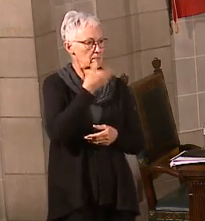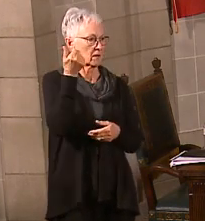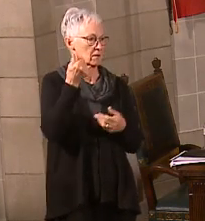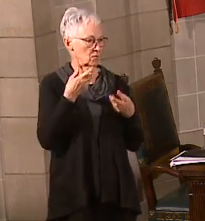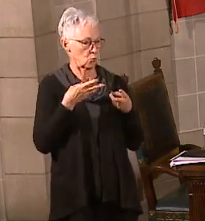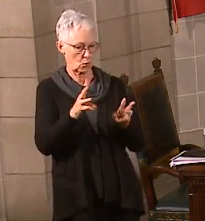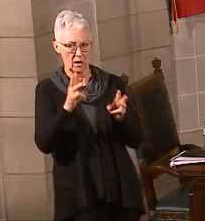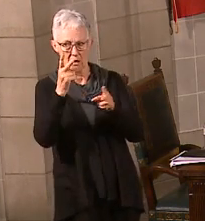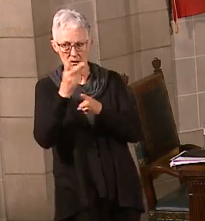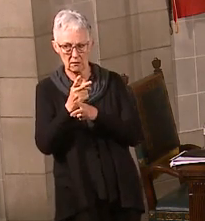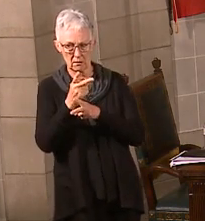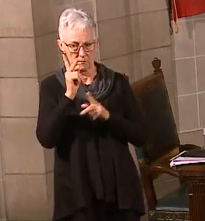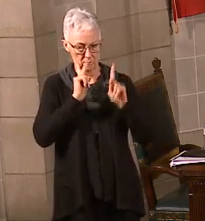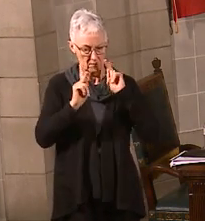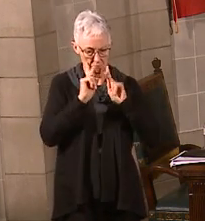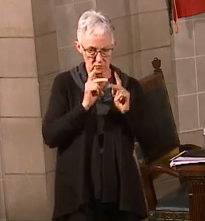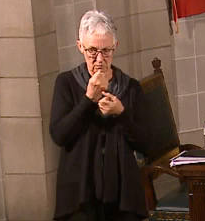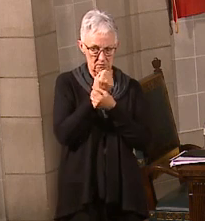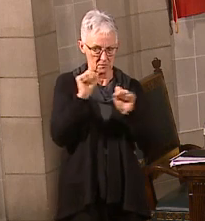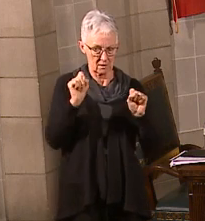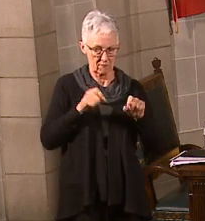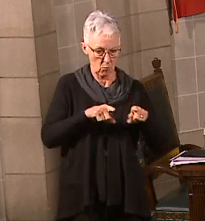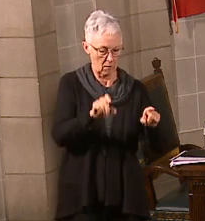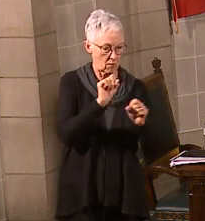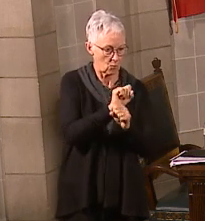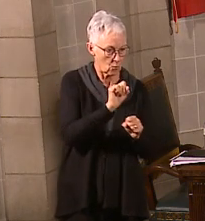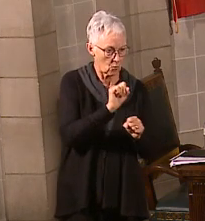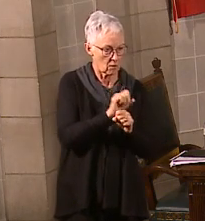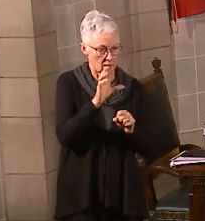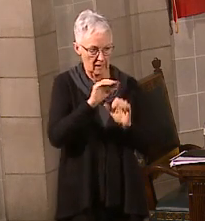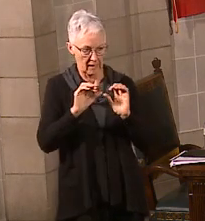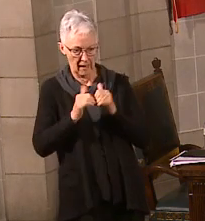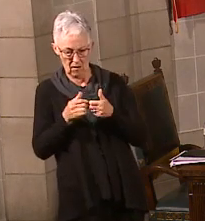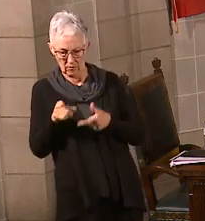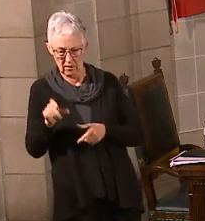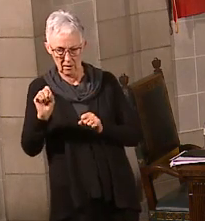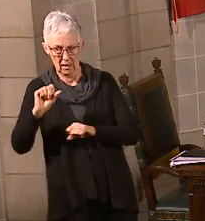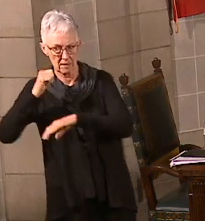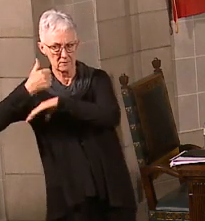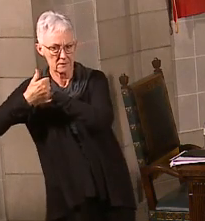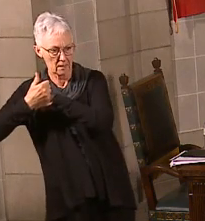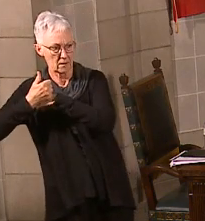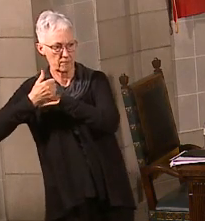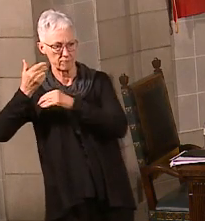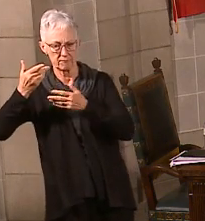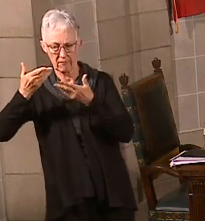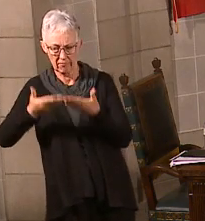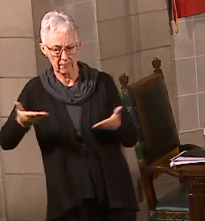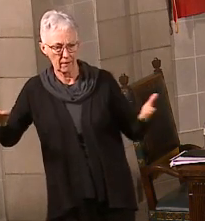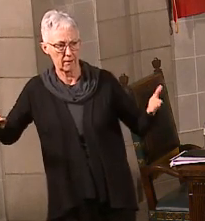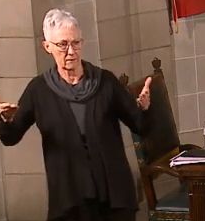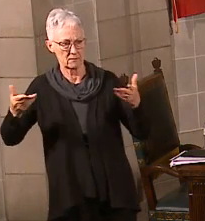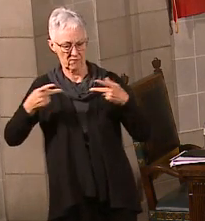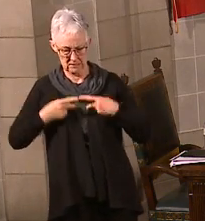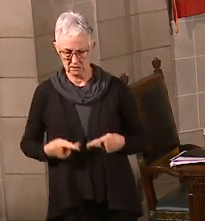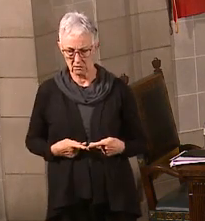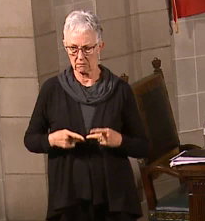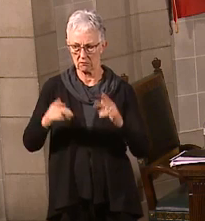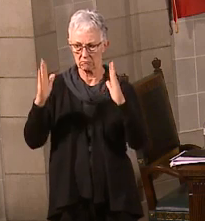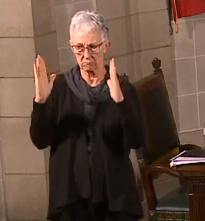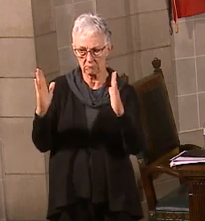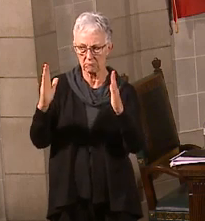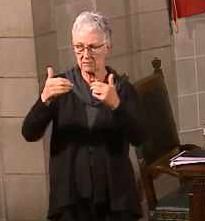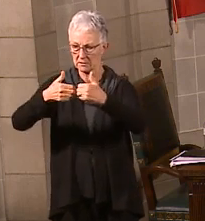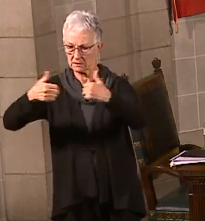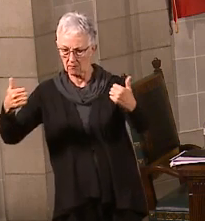state on what more they could be doing to be able to put those social distancing kind of practices in place in their workplace. As you can imagine, some of